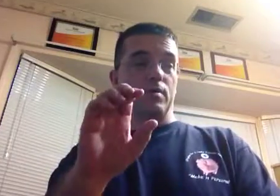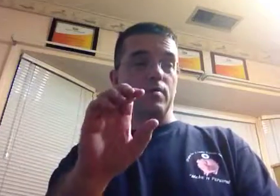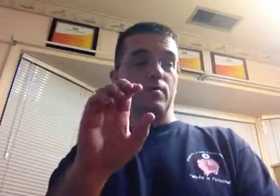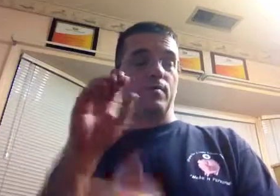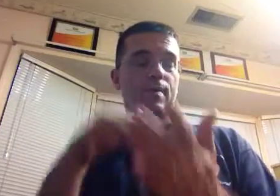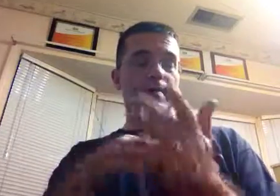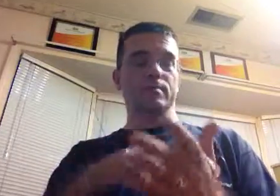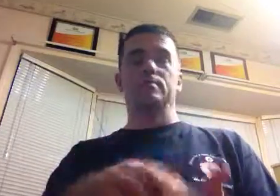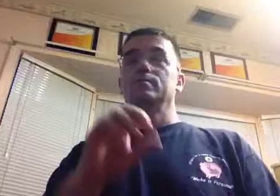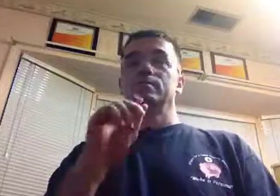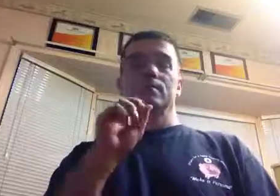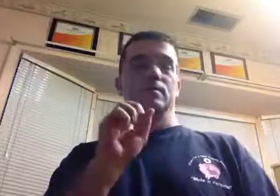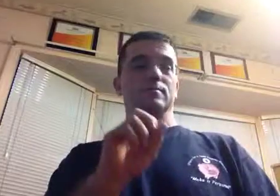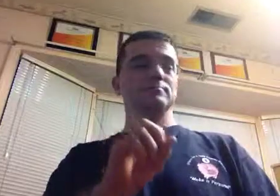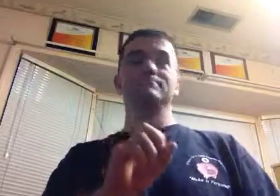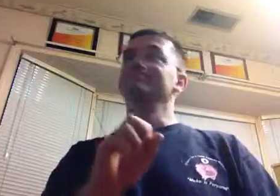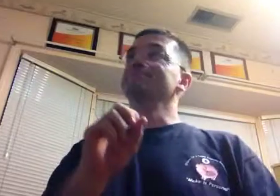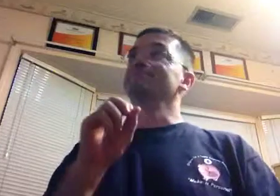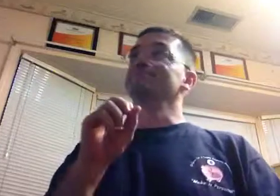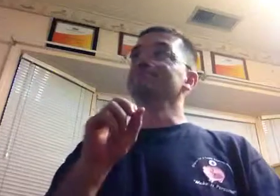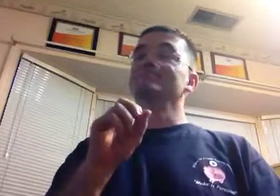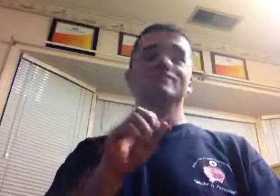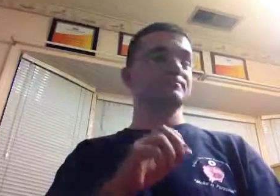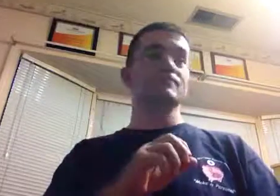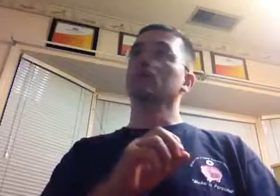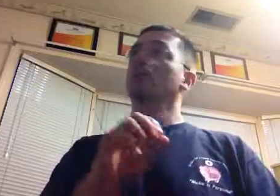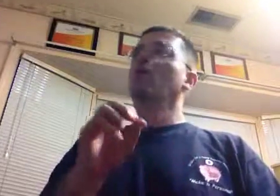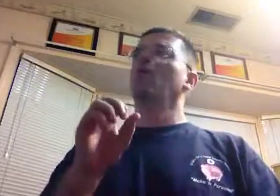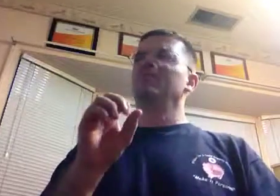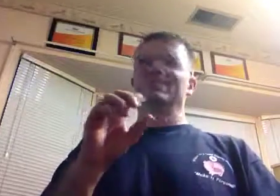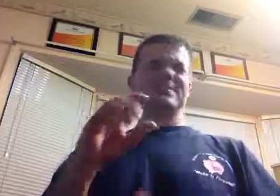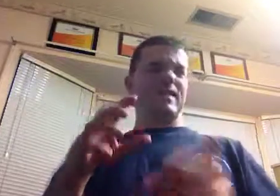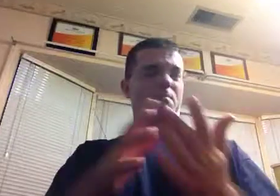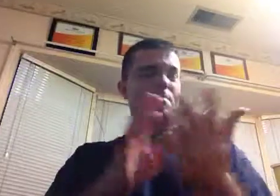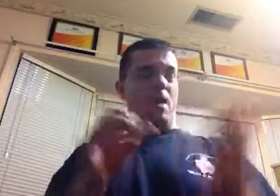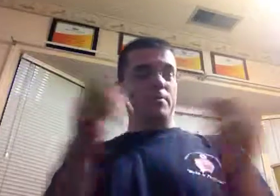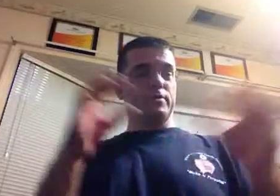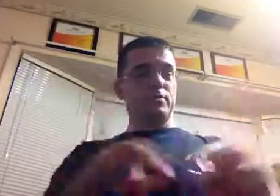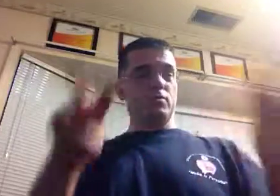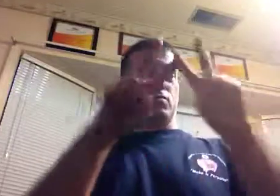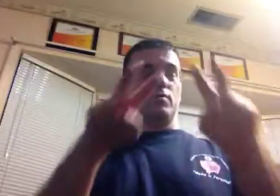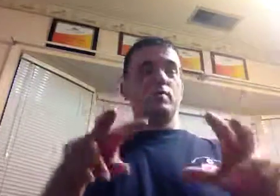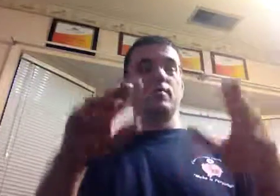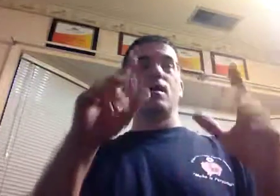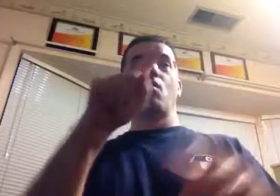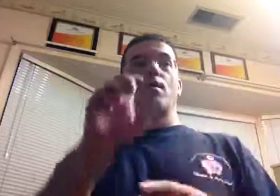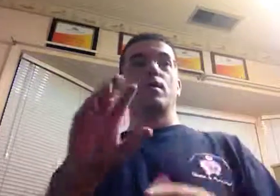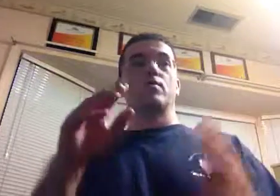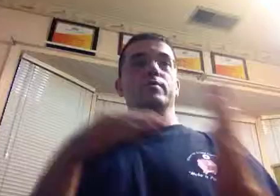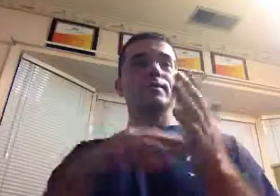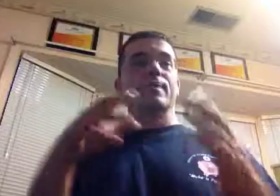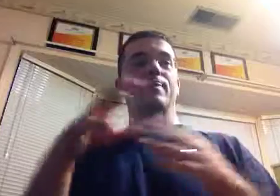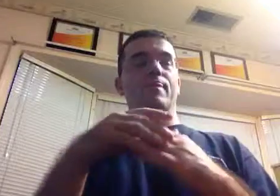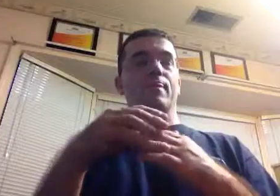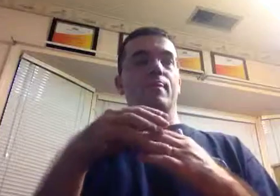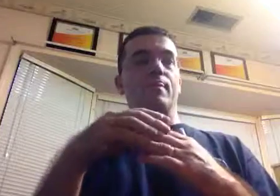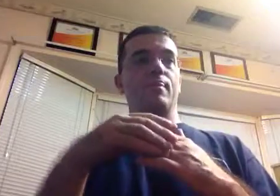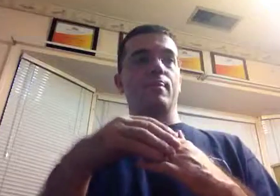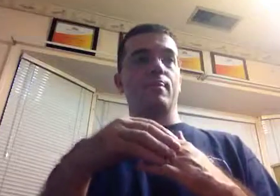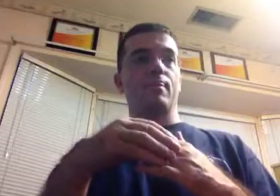Okay. And what's your home worth? What's my home worth? Mm-hmm. 110. Okay. And